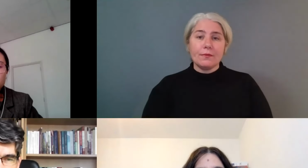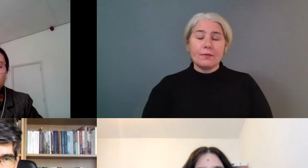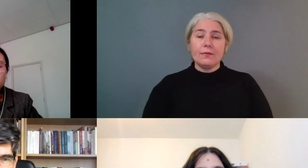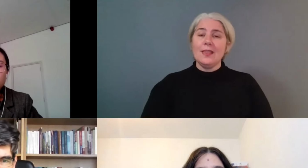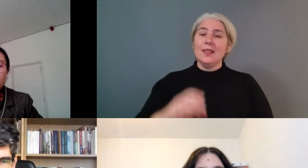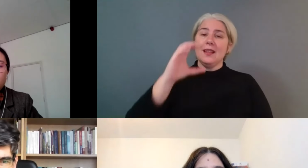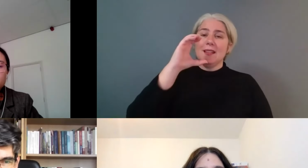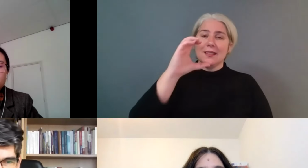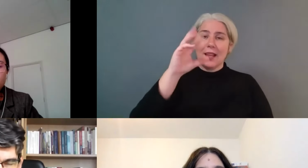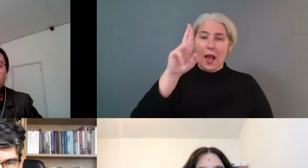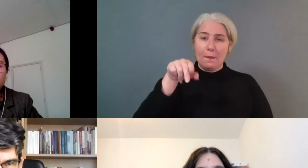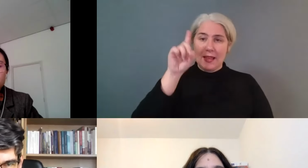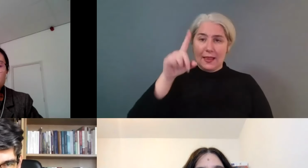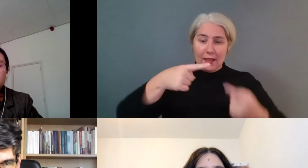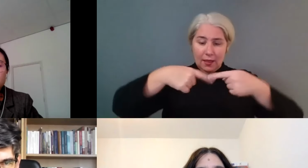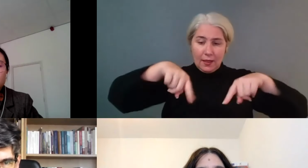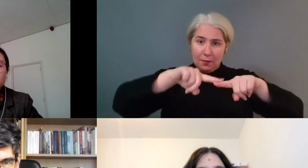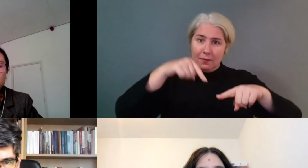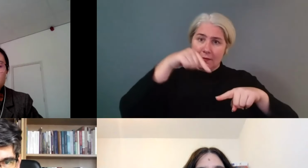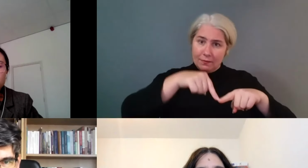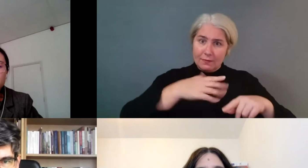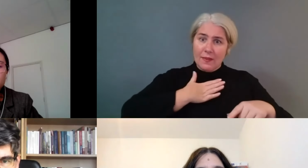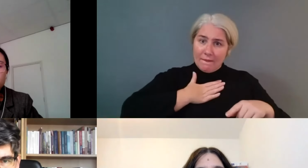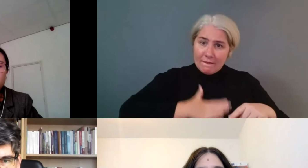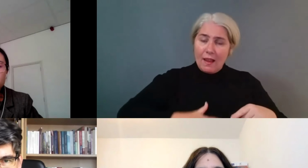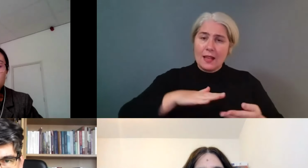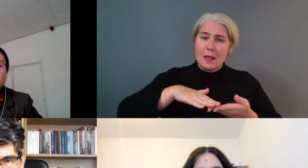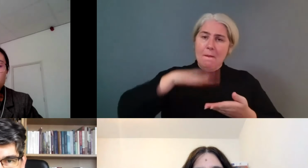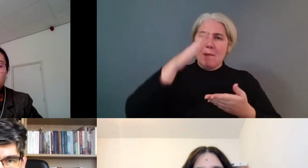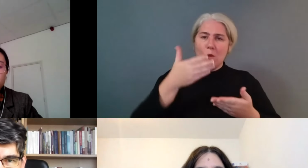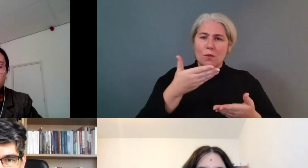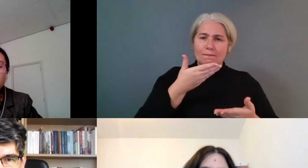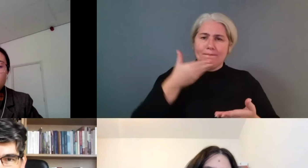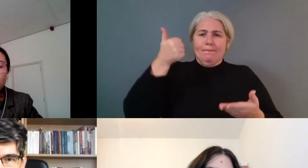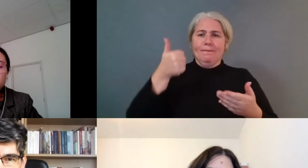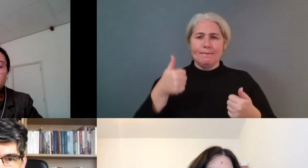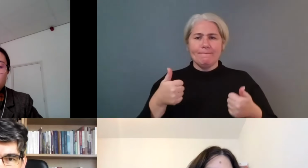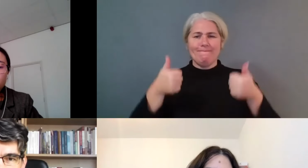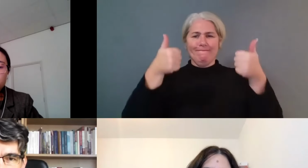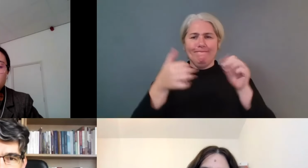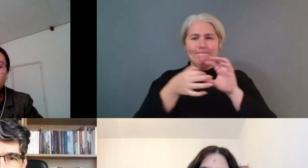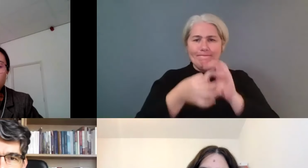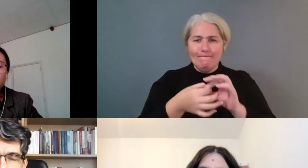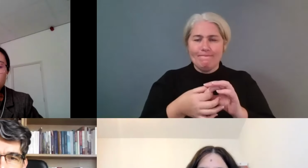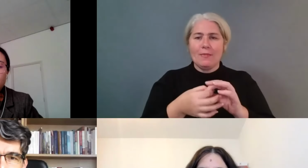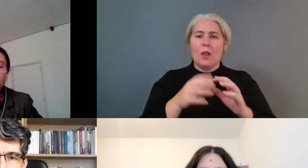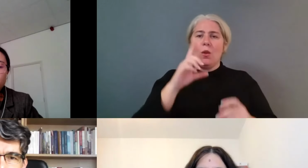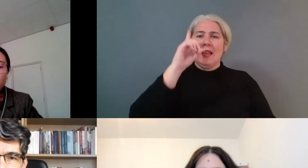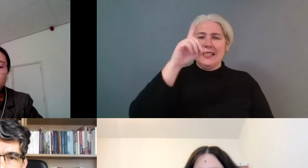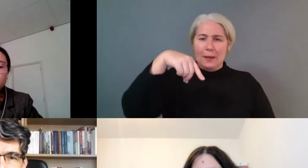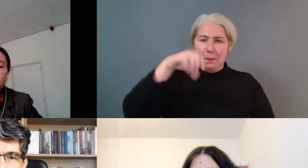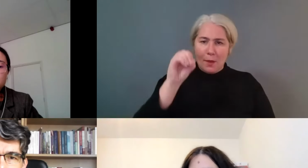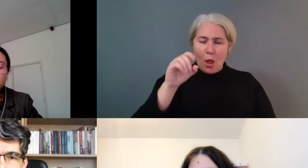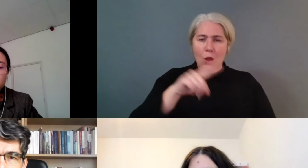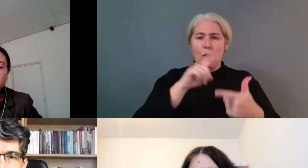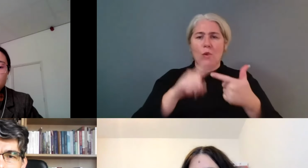to promote and strengthen the engagement between disabled persons and DPOs in the Global South